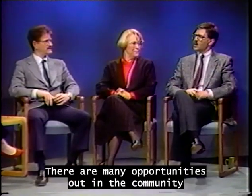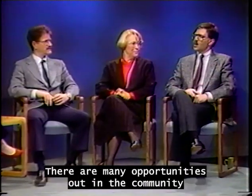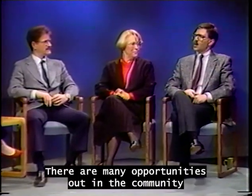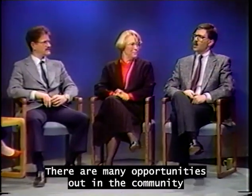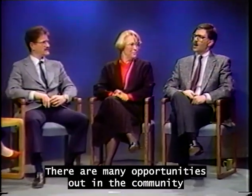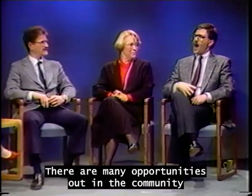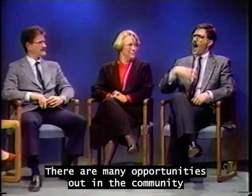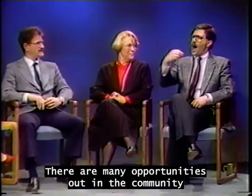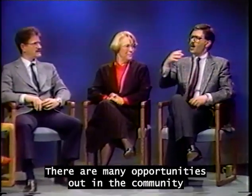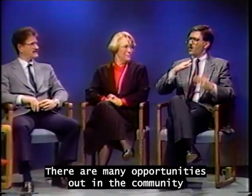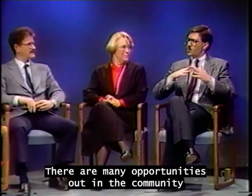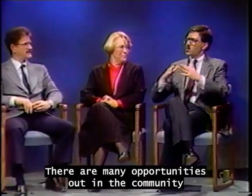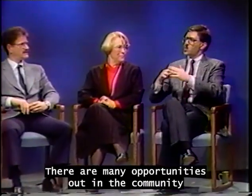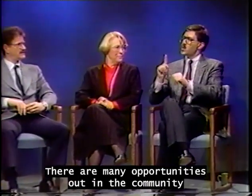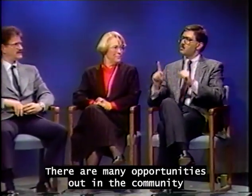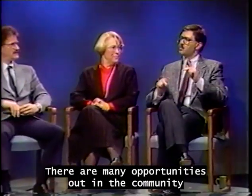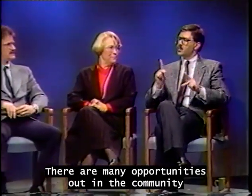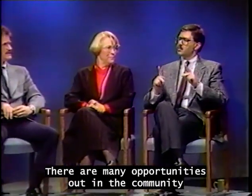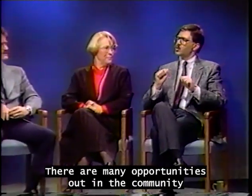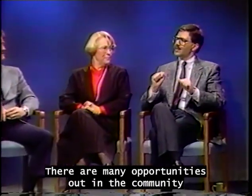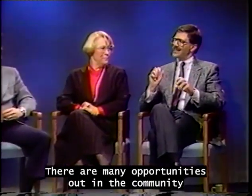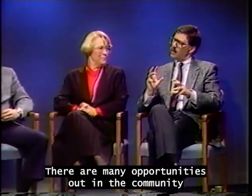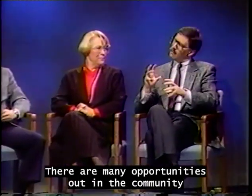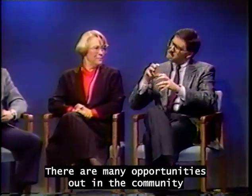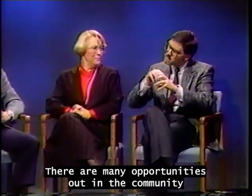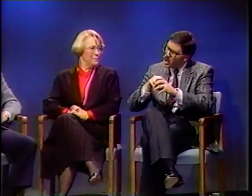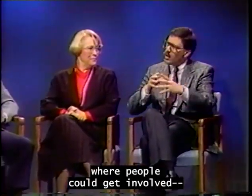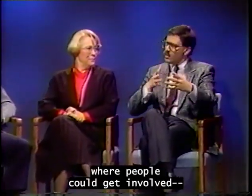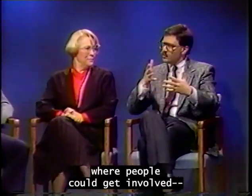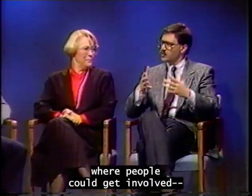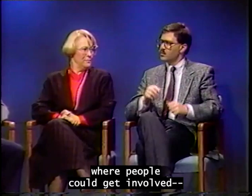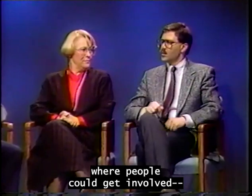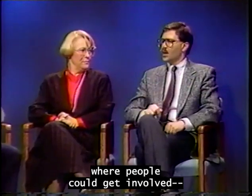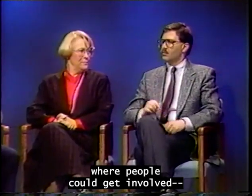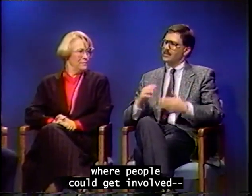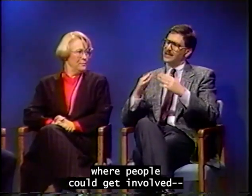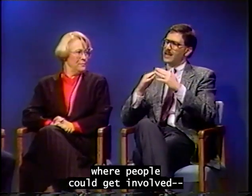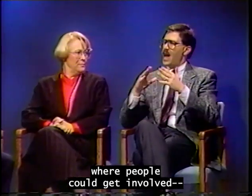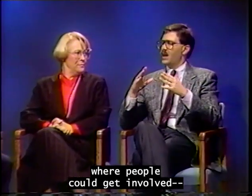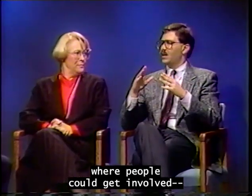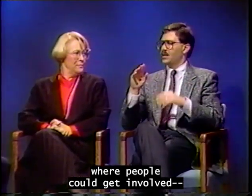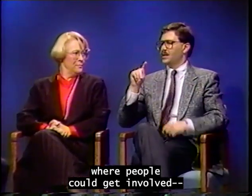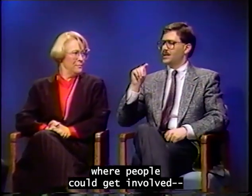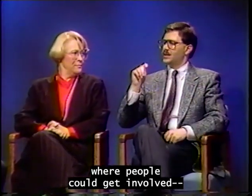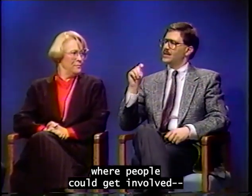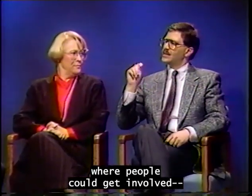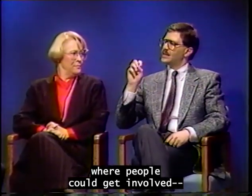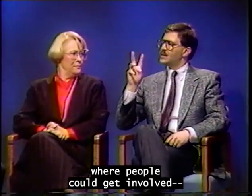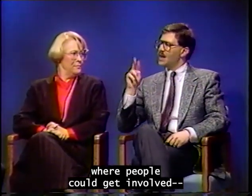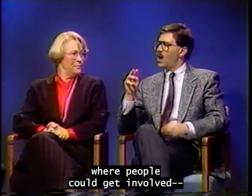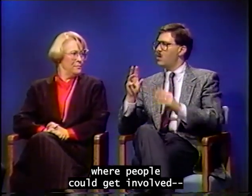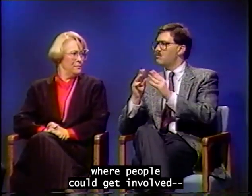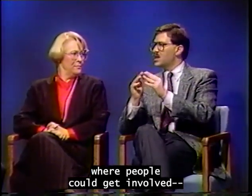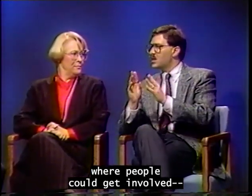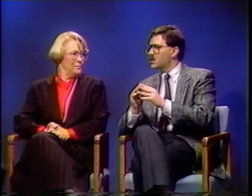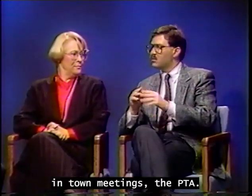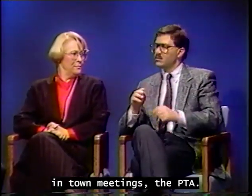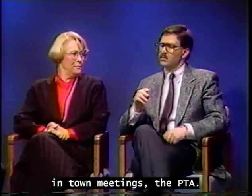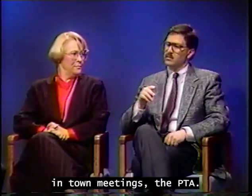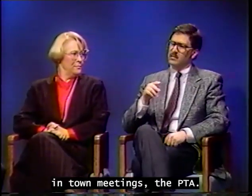There are many opportunities out in the community where people could get involved in